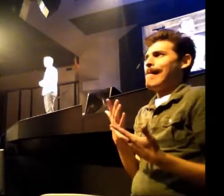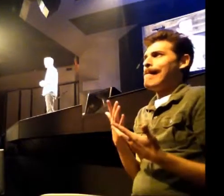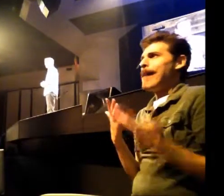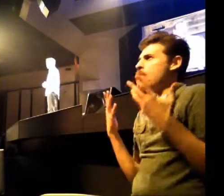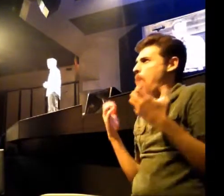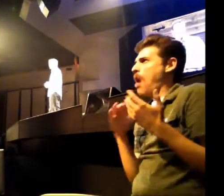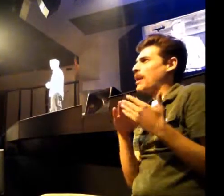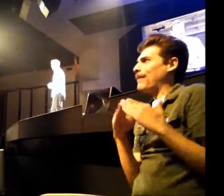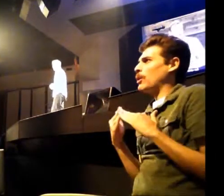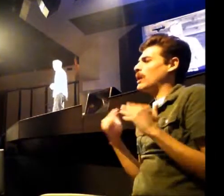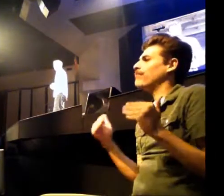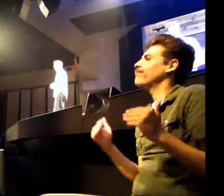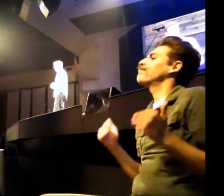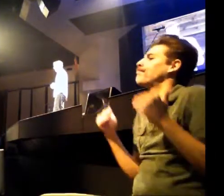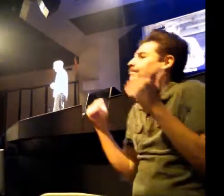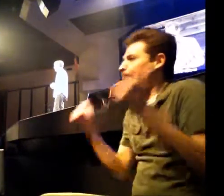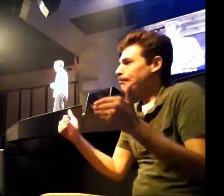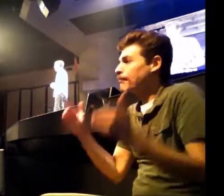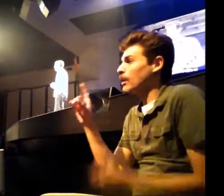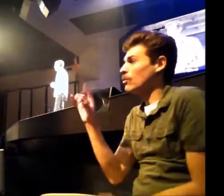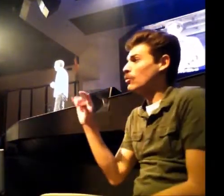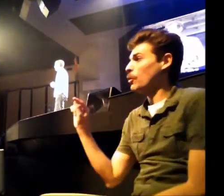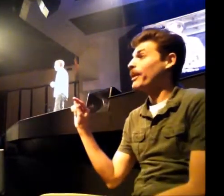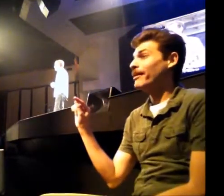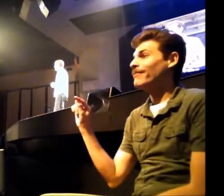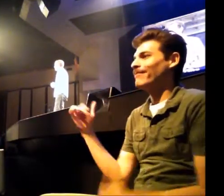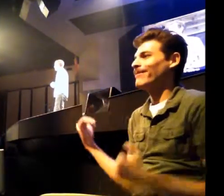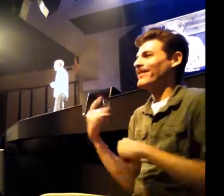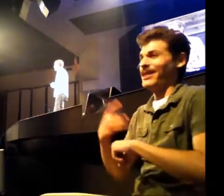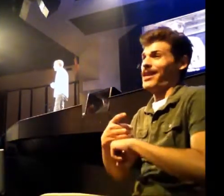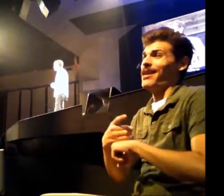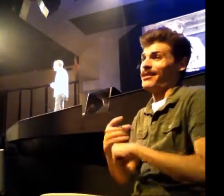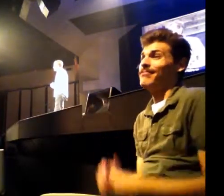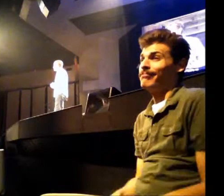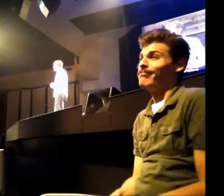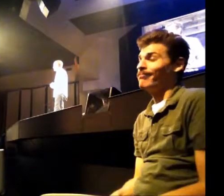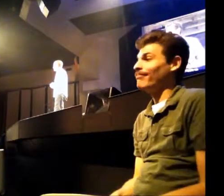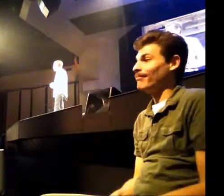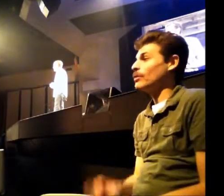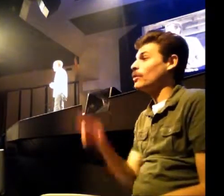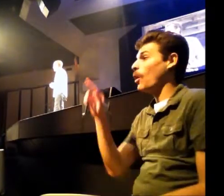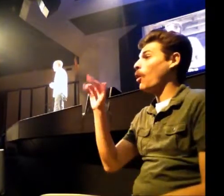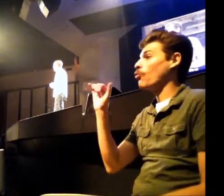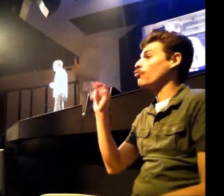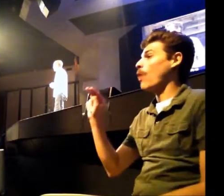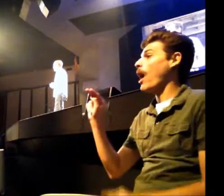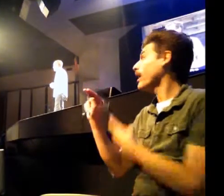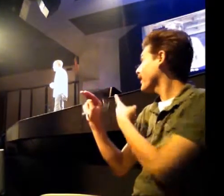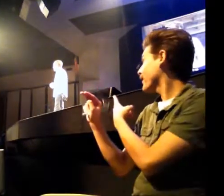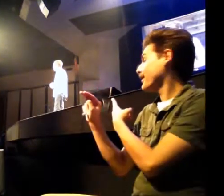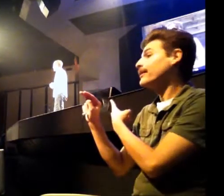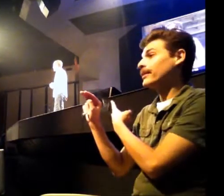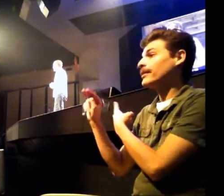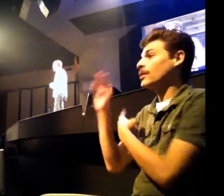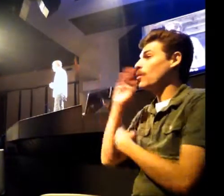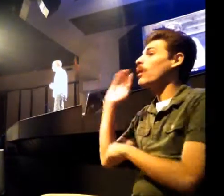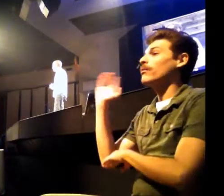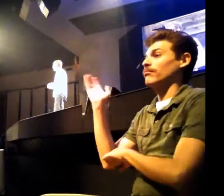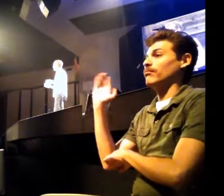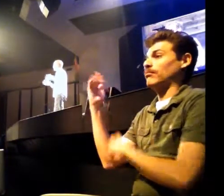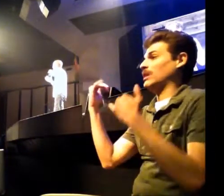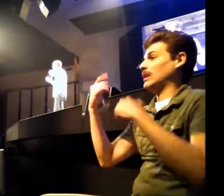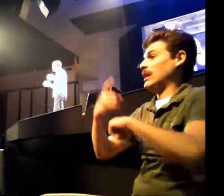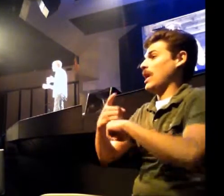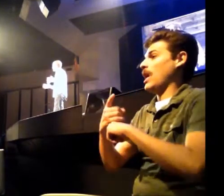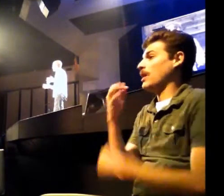of community, take that step here today. Well, Ryan's getting ready to start us off on this series that is all